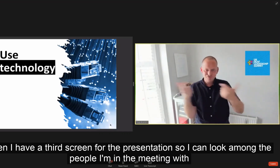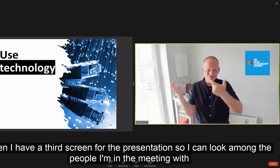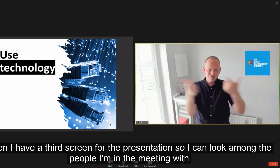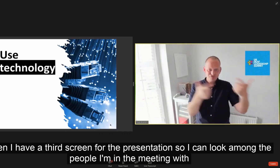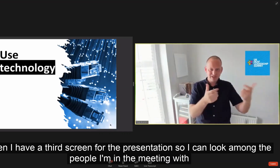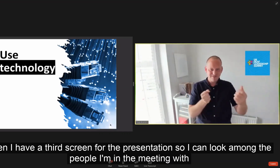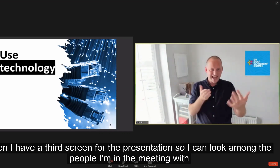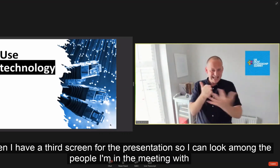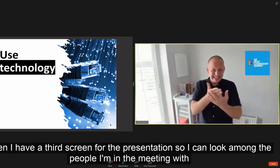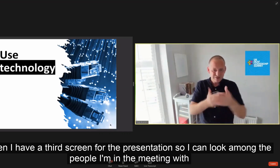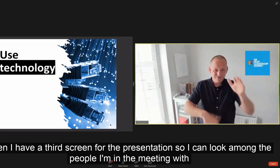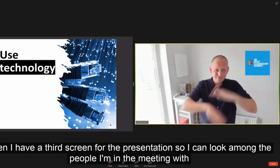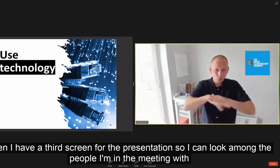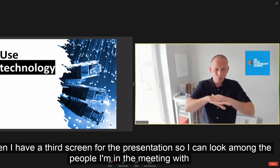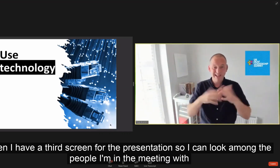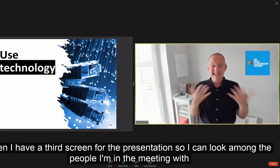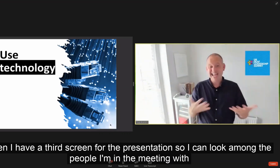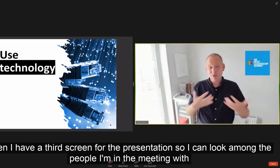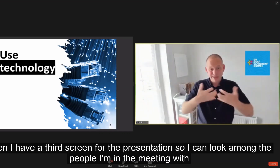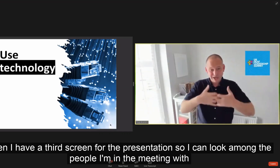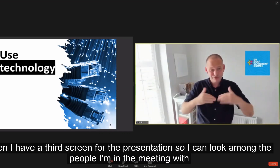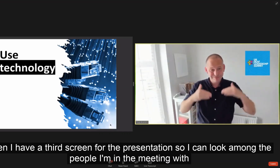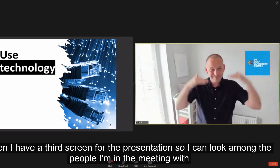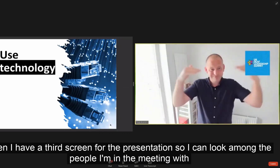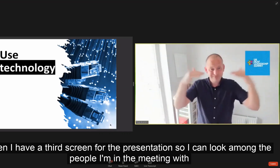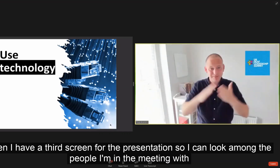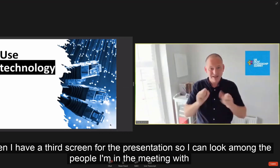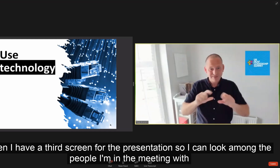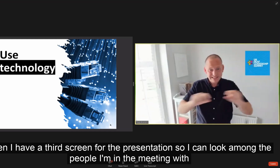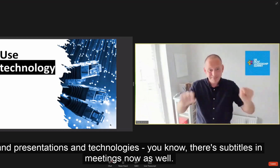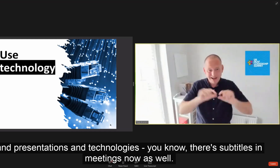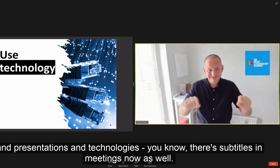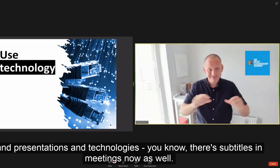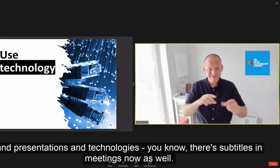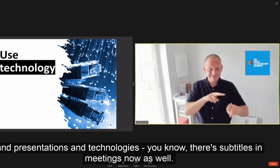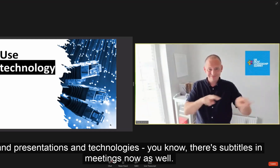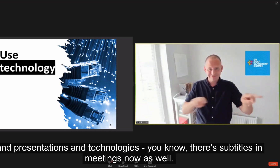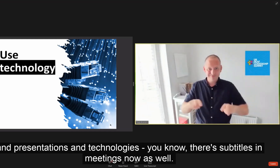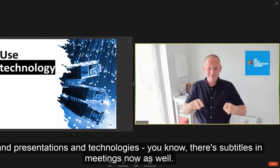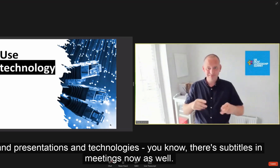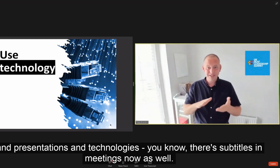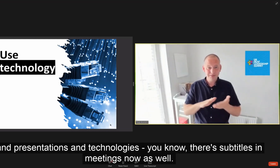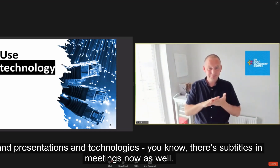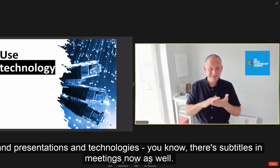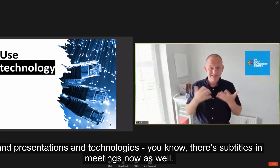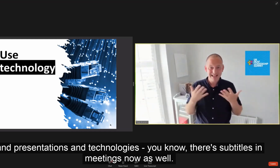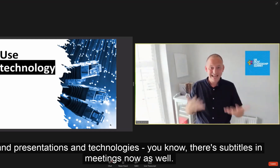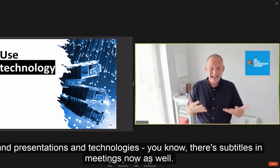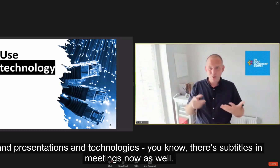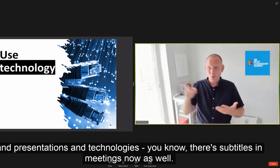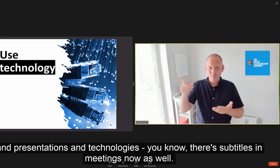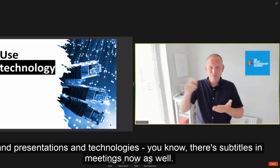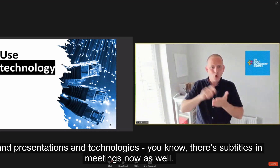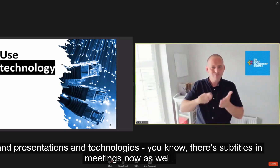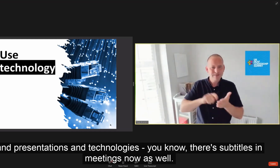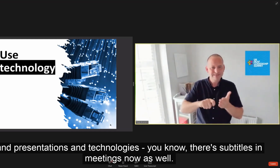for the presentation, so I can look among the people I'm in the meeting with and presentations and technologies. There's subtitles in meetings now as